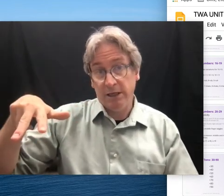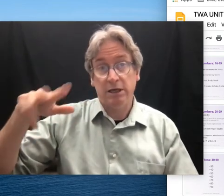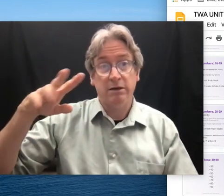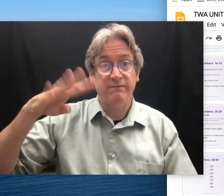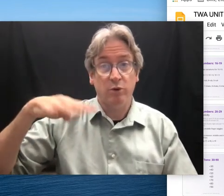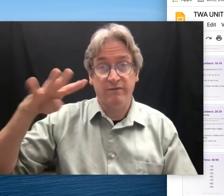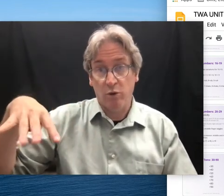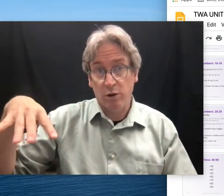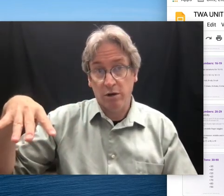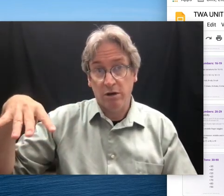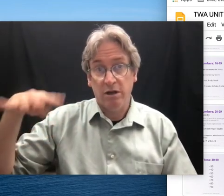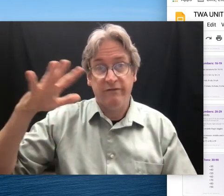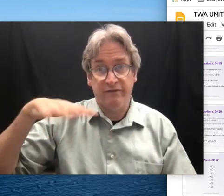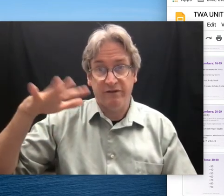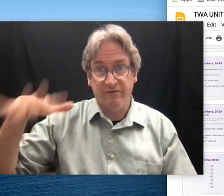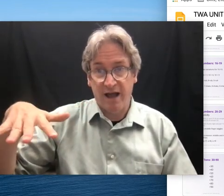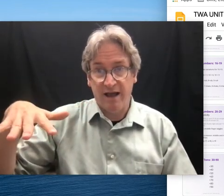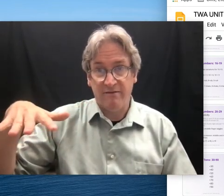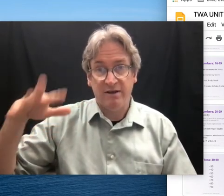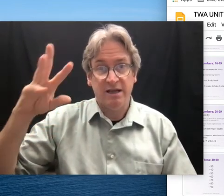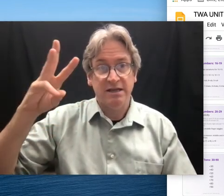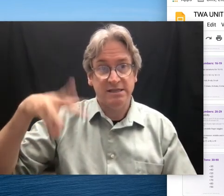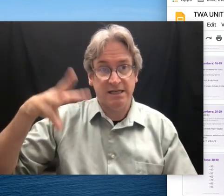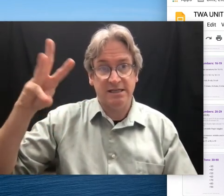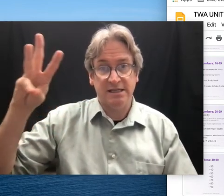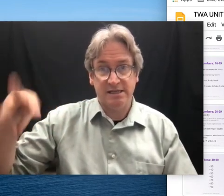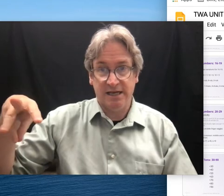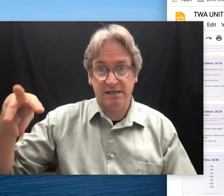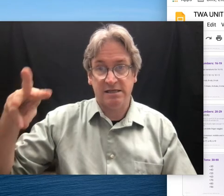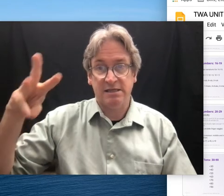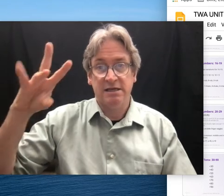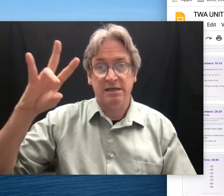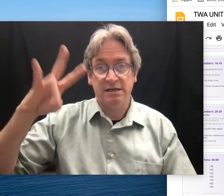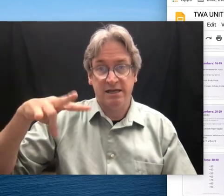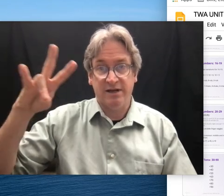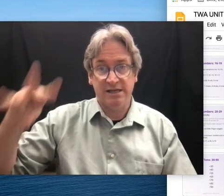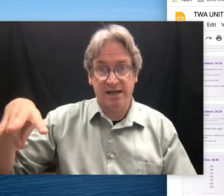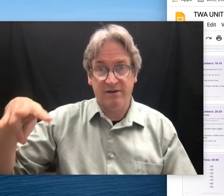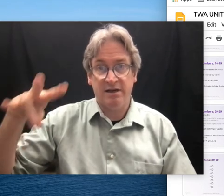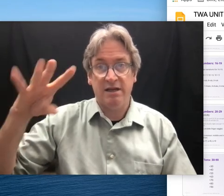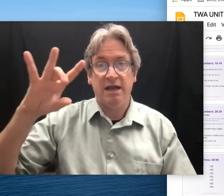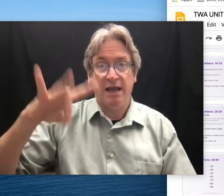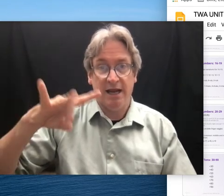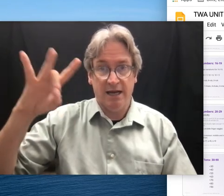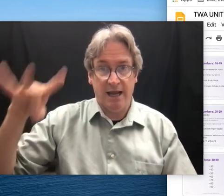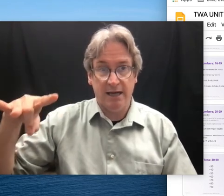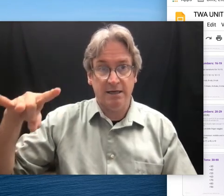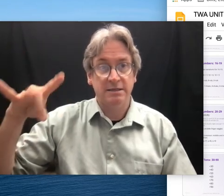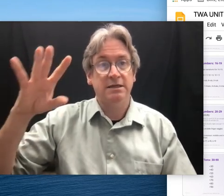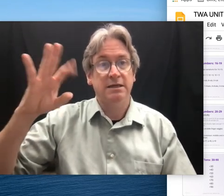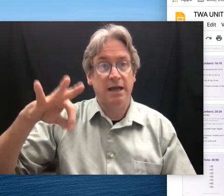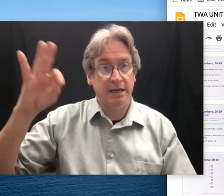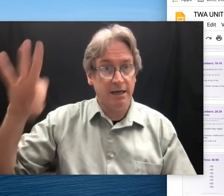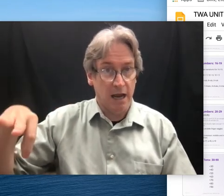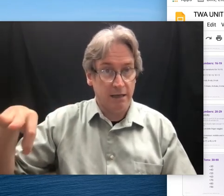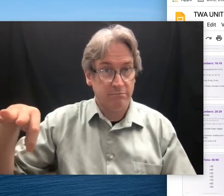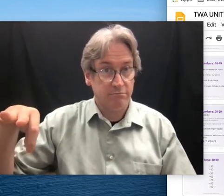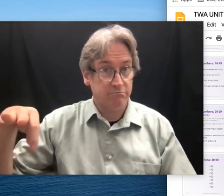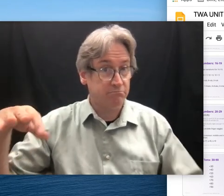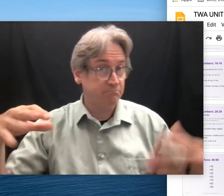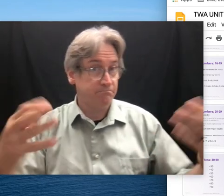33, 44, 55, 66, 77, 88,